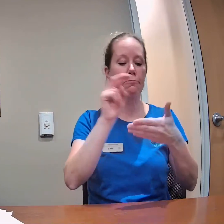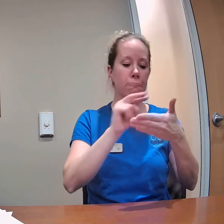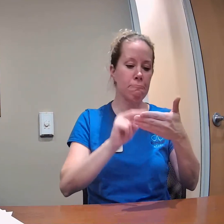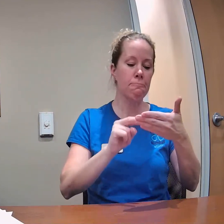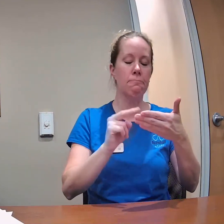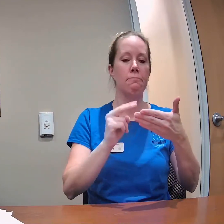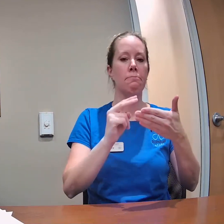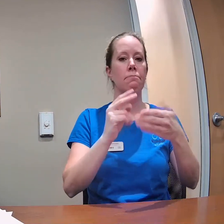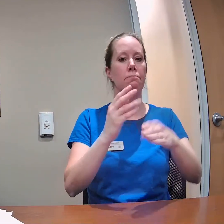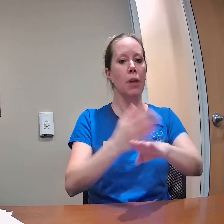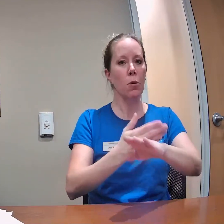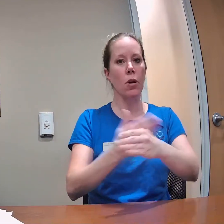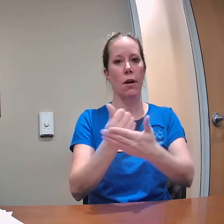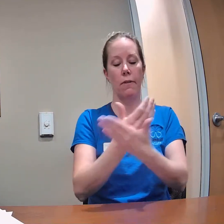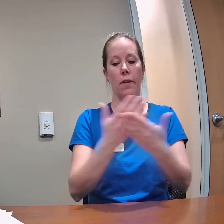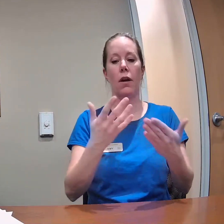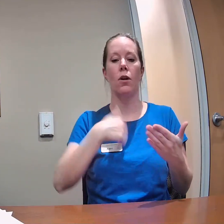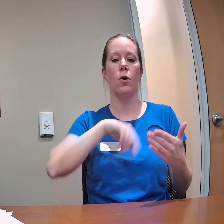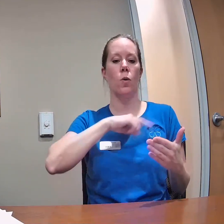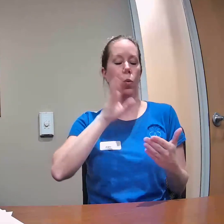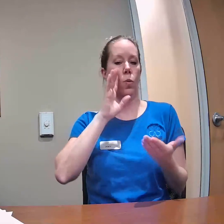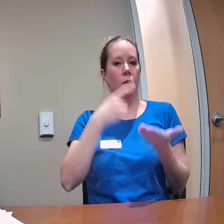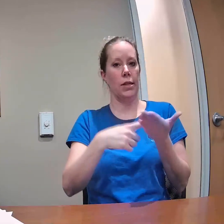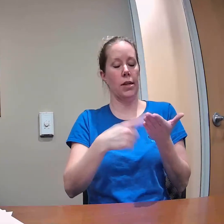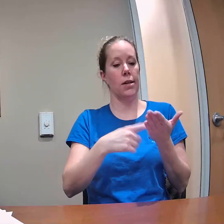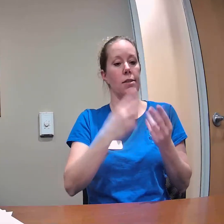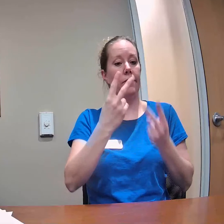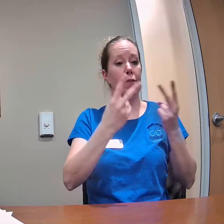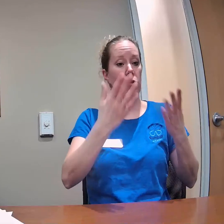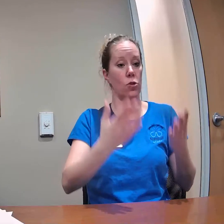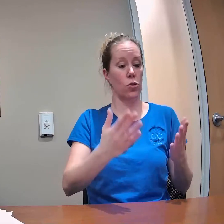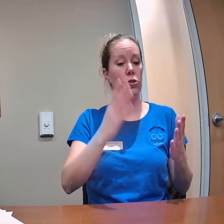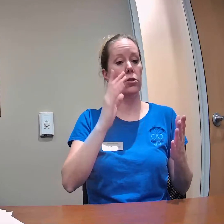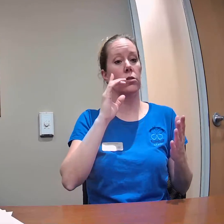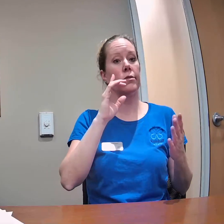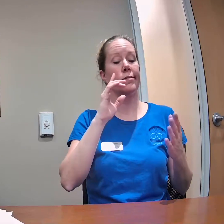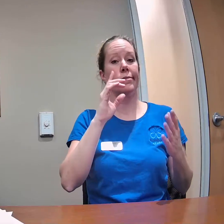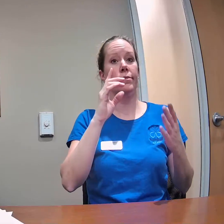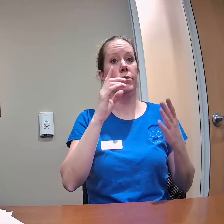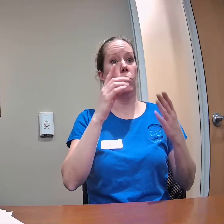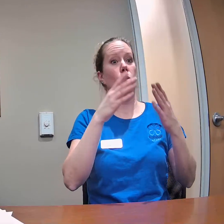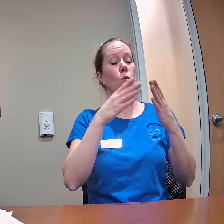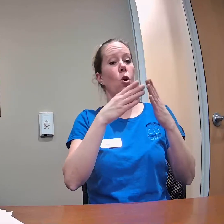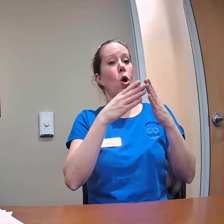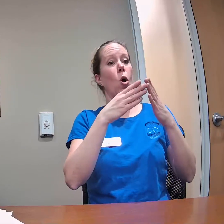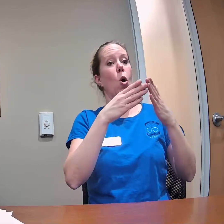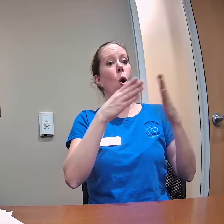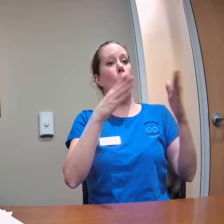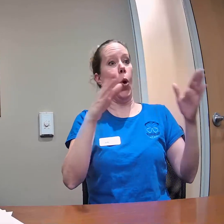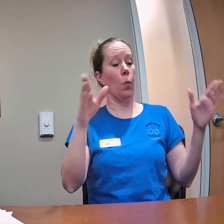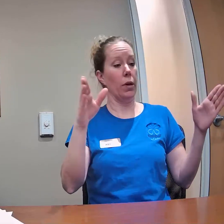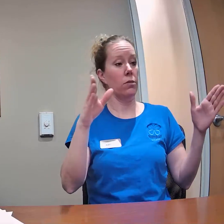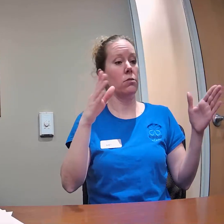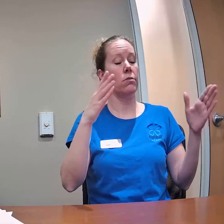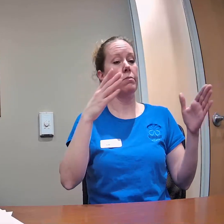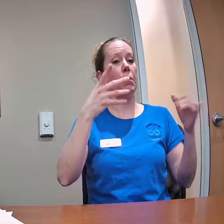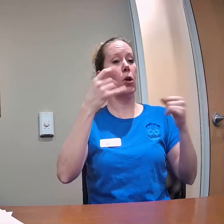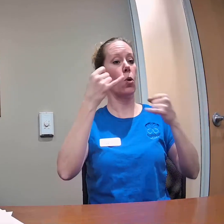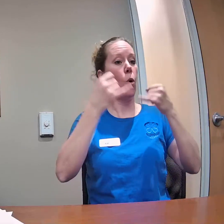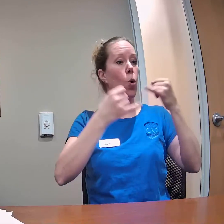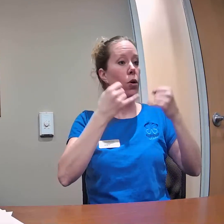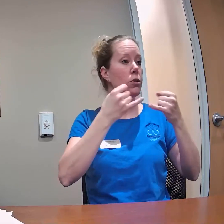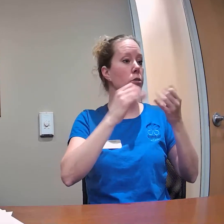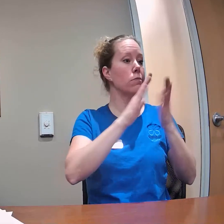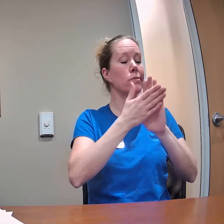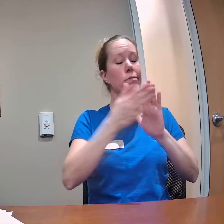talk about visitors and what visitors can and can't do, because at some point in time, we're not going to be Orange Restrict. We may go back to